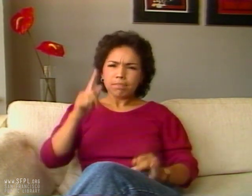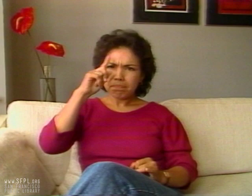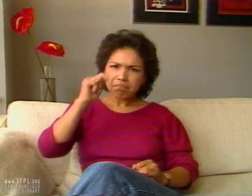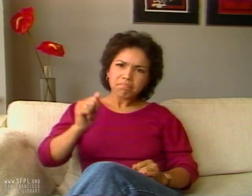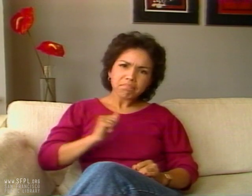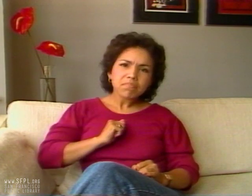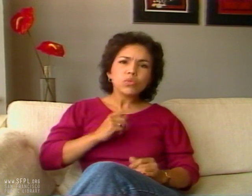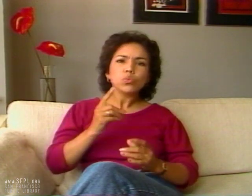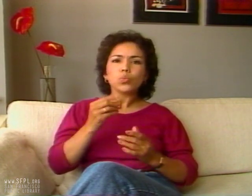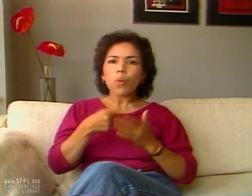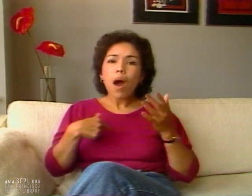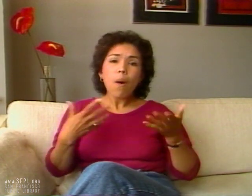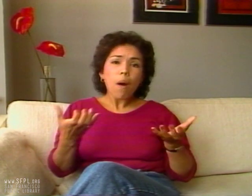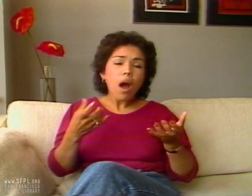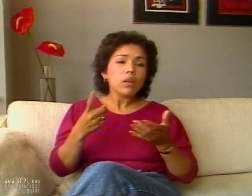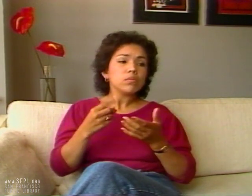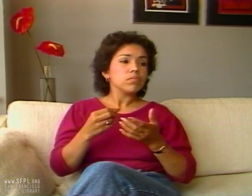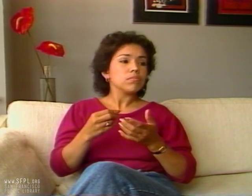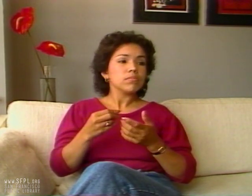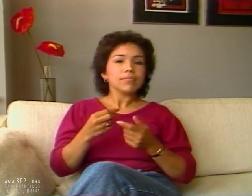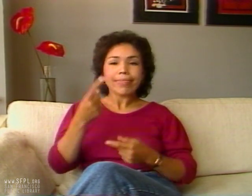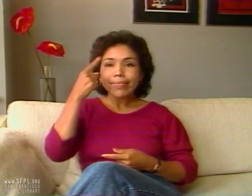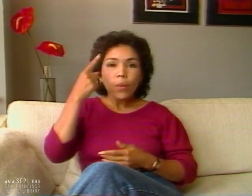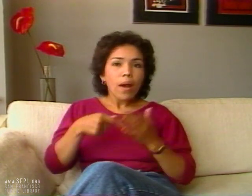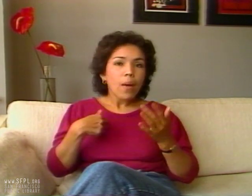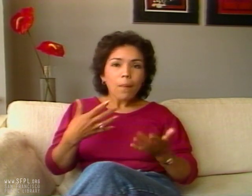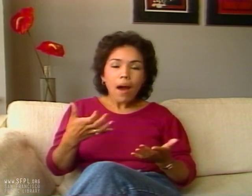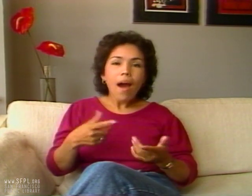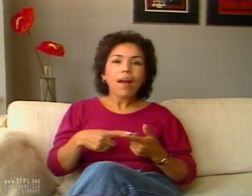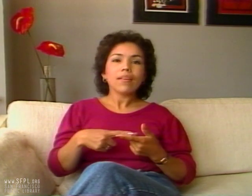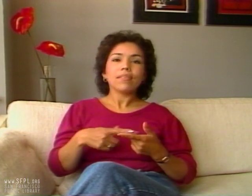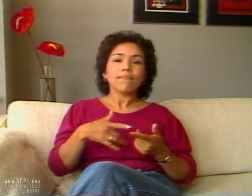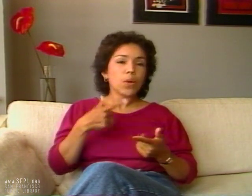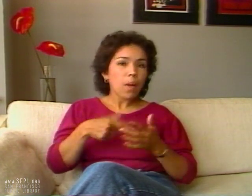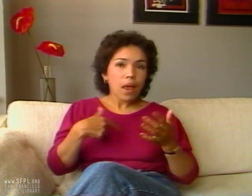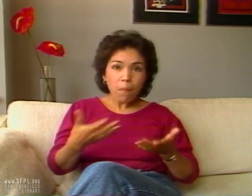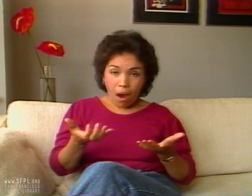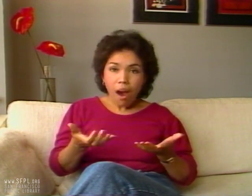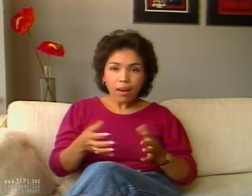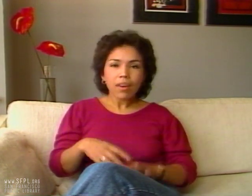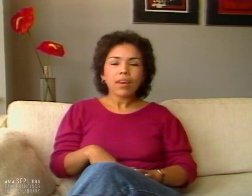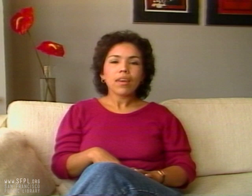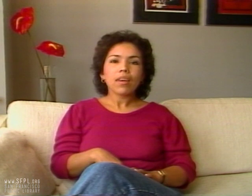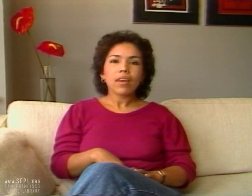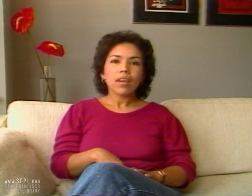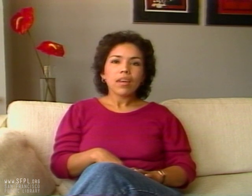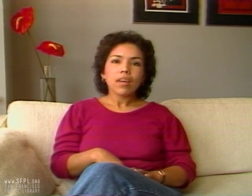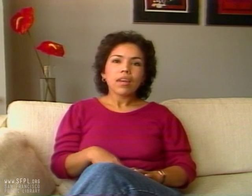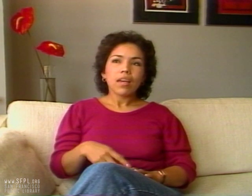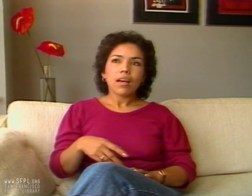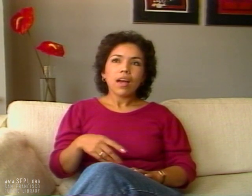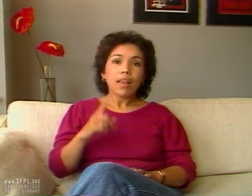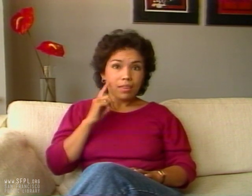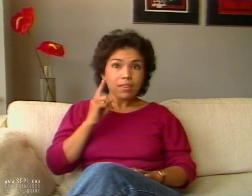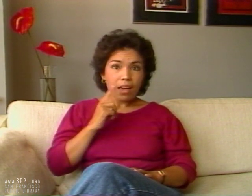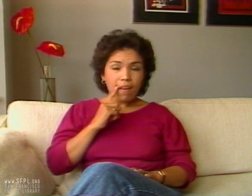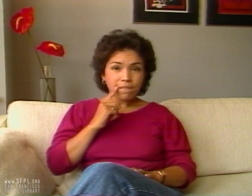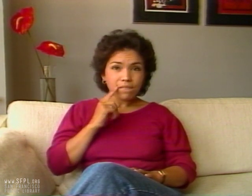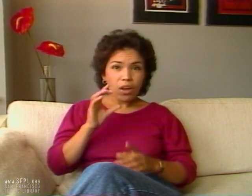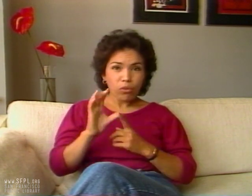deaf society has helped me to become more independent, to think for myself, to do what I want, to feel what I want. I'm